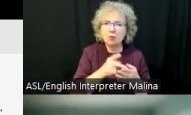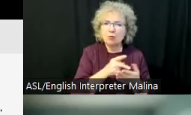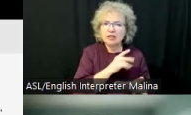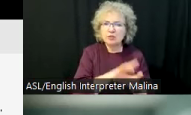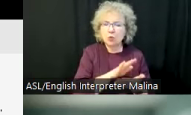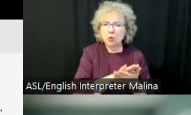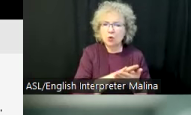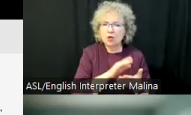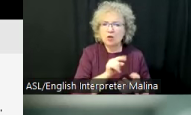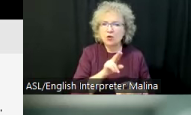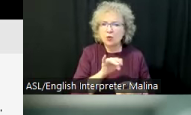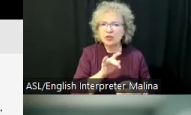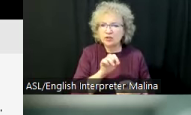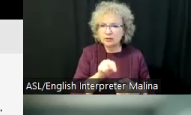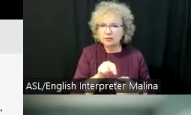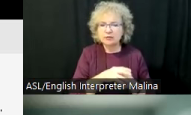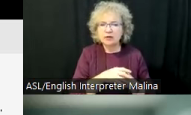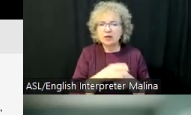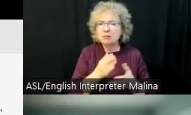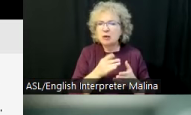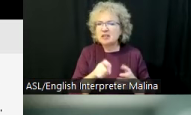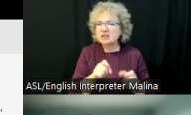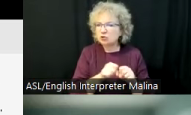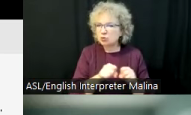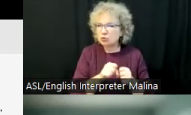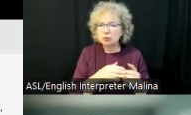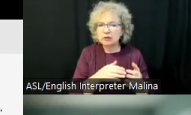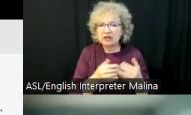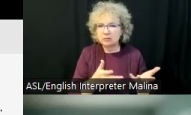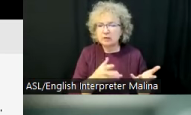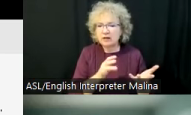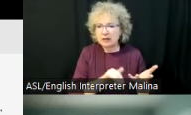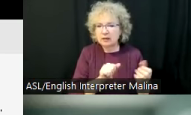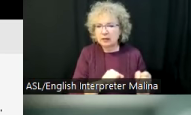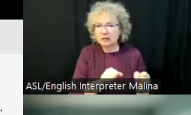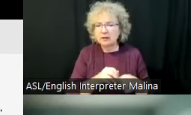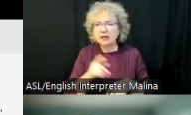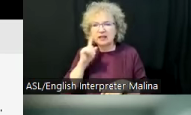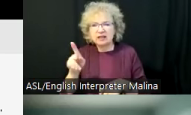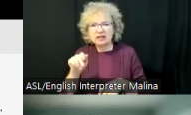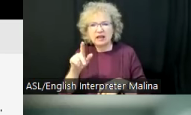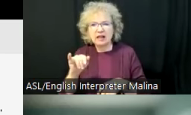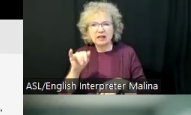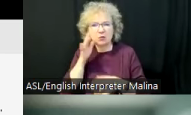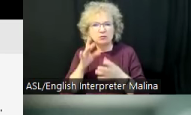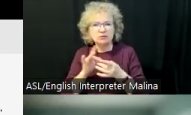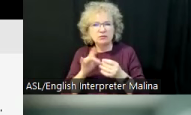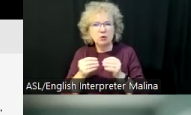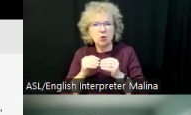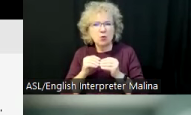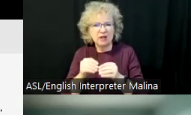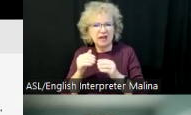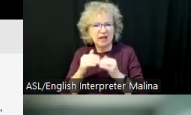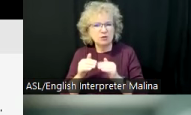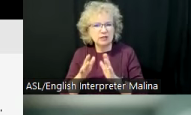or those types of things could work well for flex funds as well. And I think Kelly's going to touch on this a little bit more with housing. Thanks,